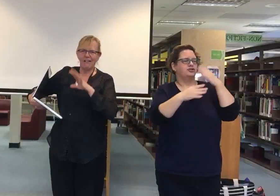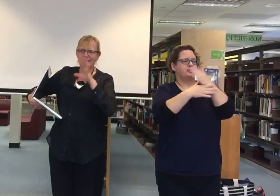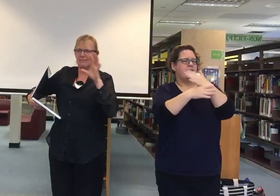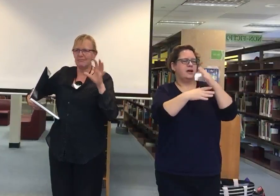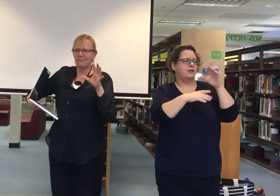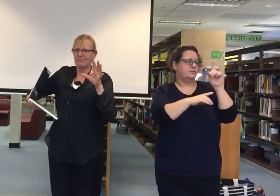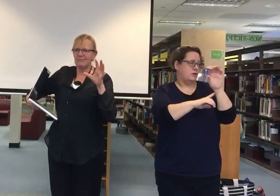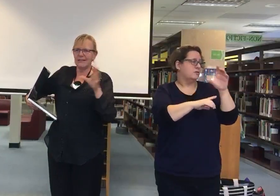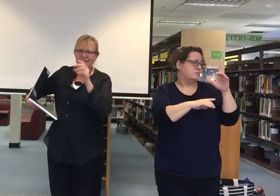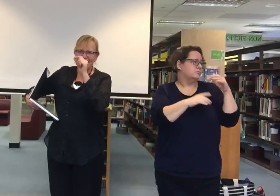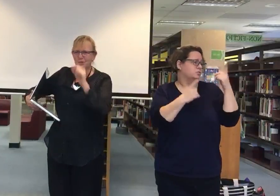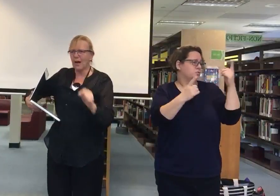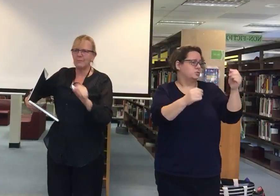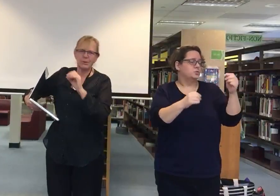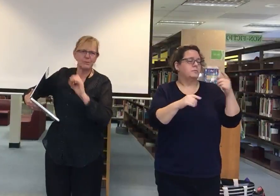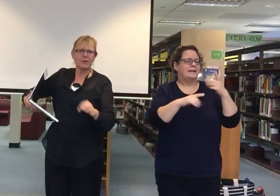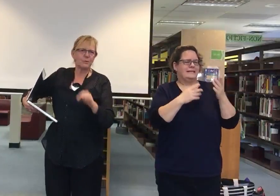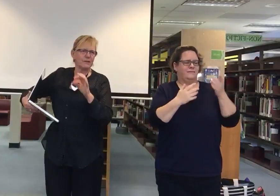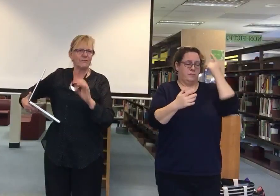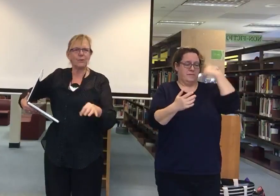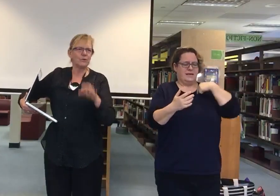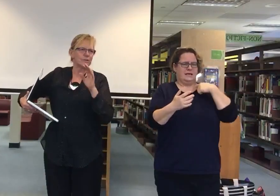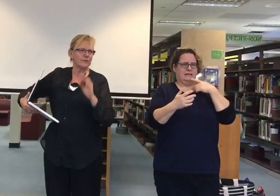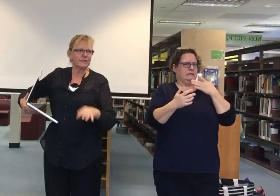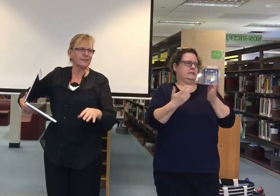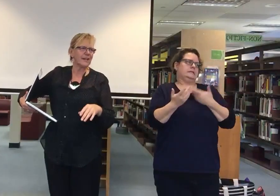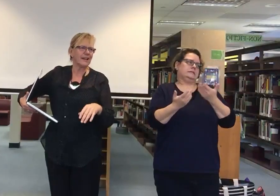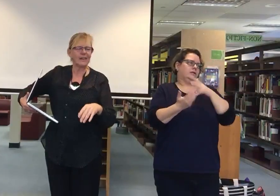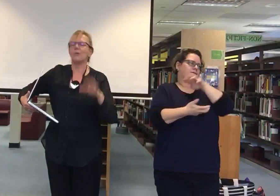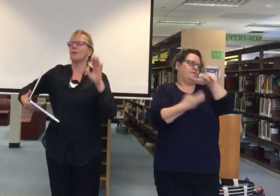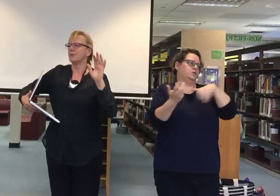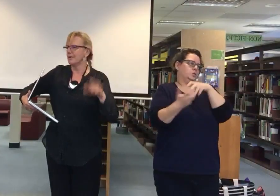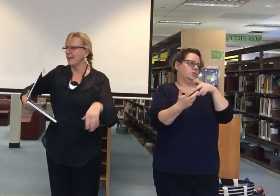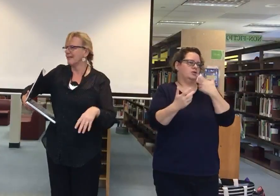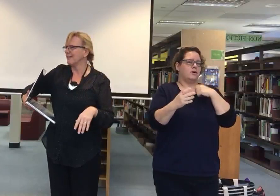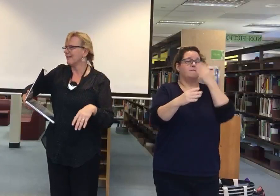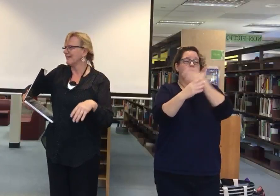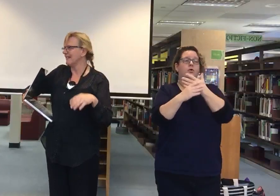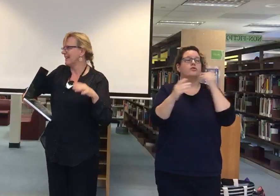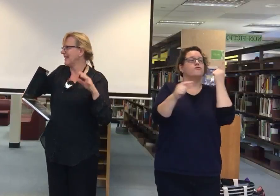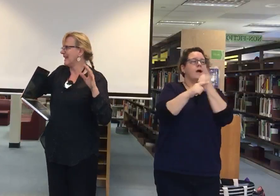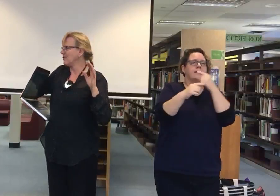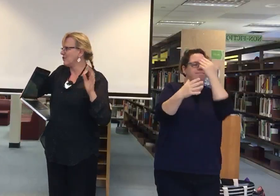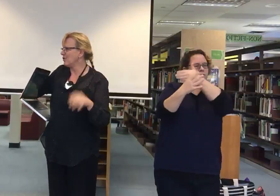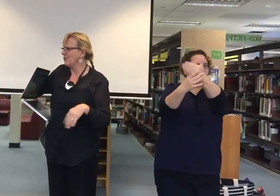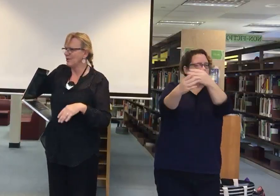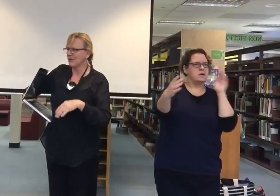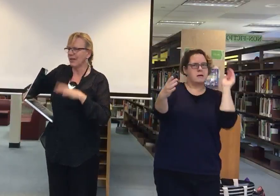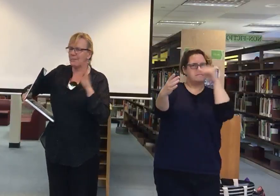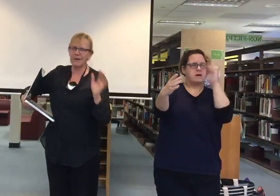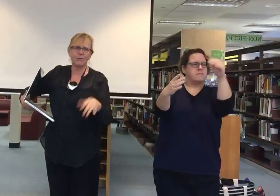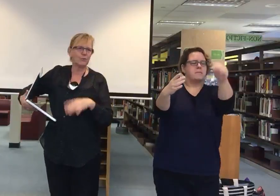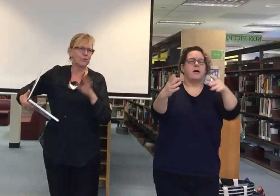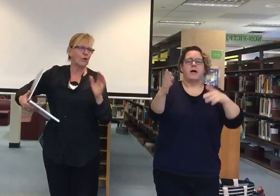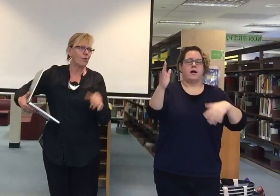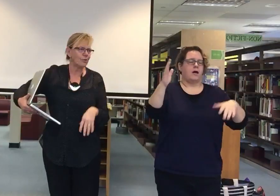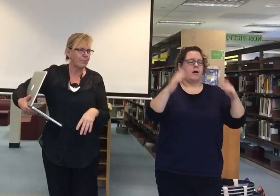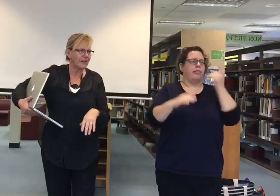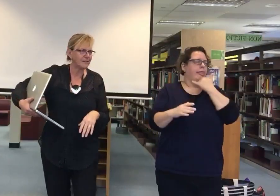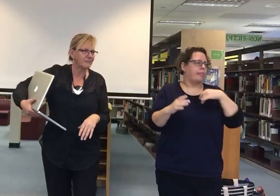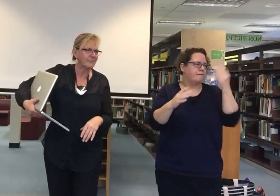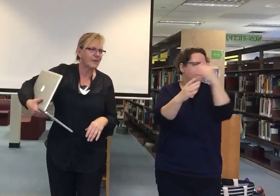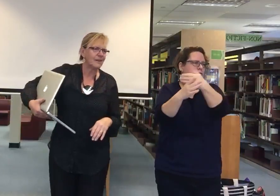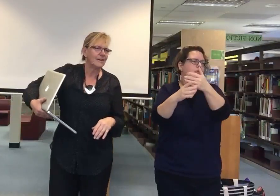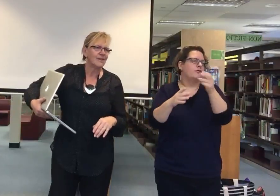get it all muddled. I try and put them in the right folders, and then I think, oh, I'll do it later, and then I never do, and so I get my folders all